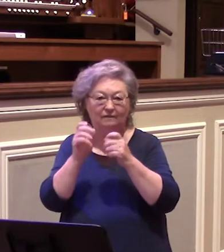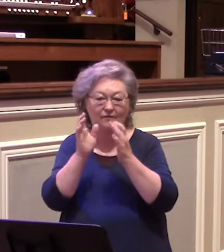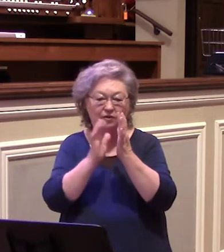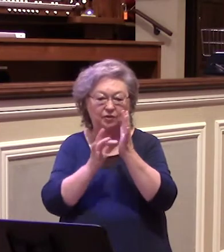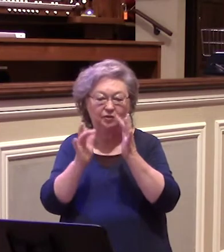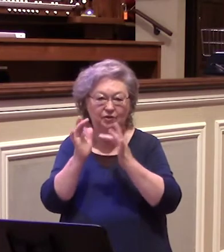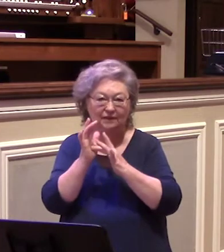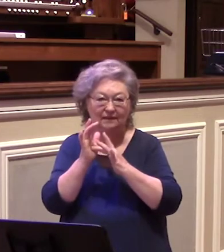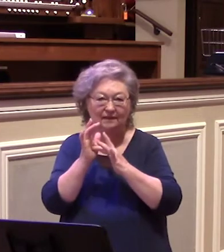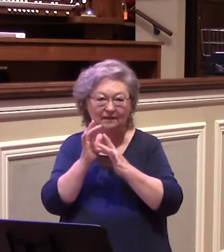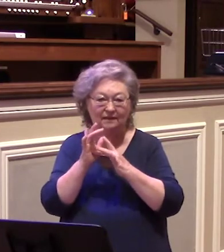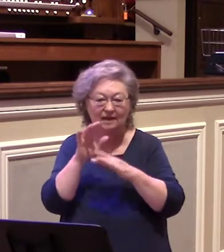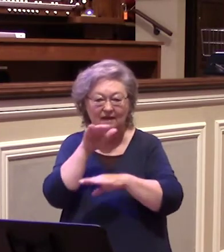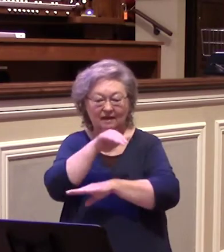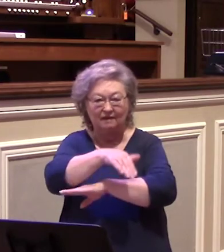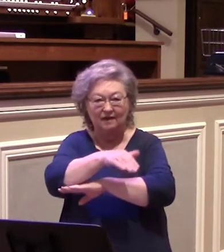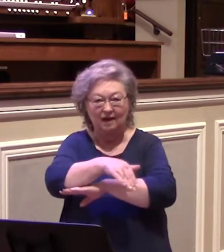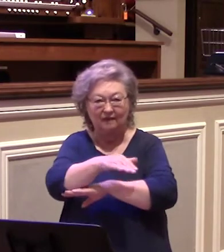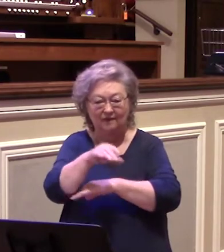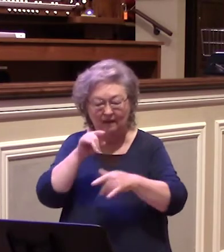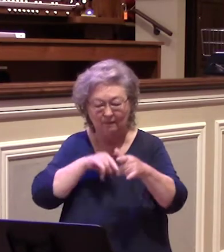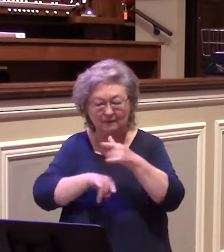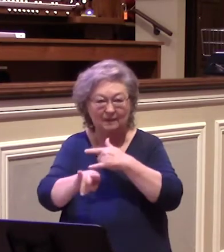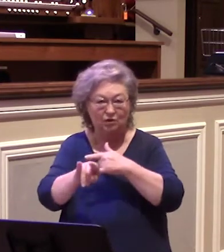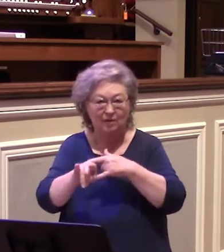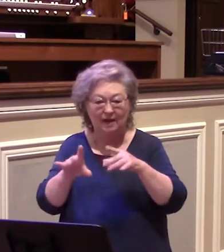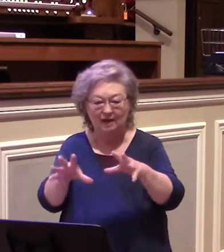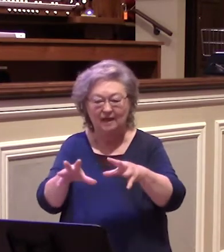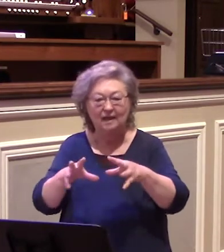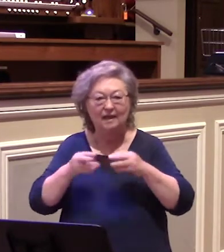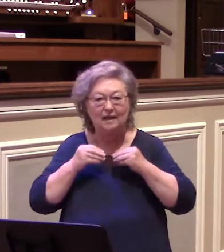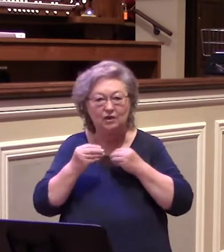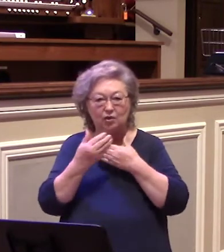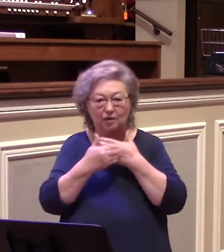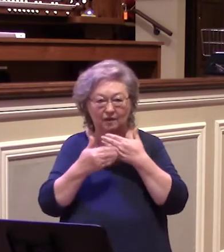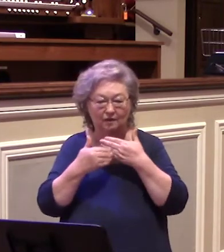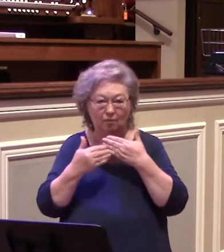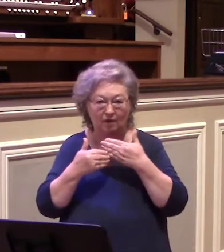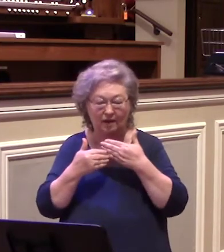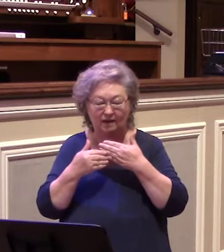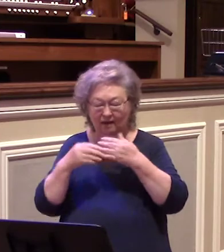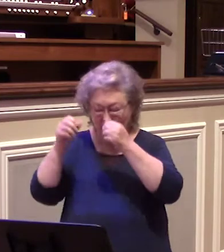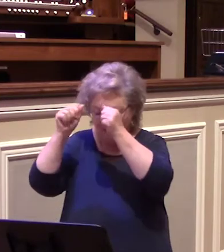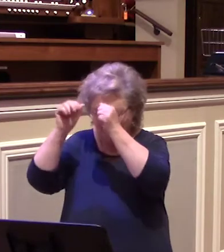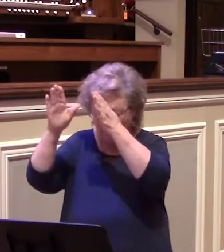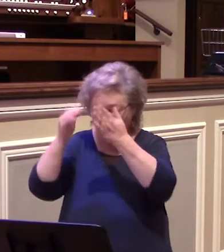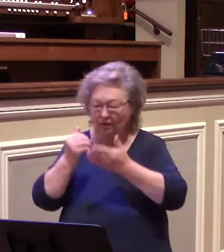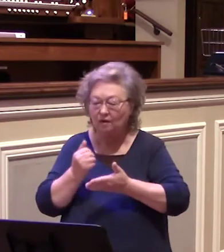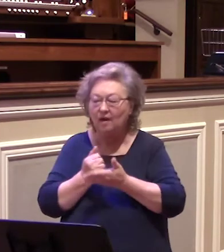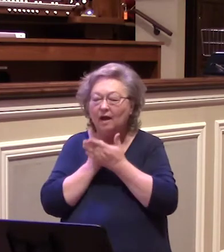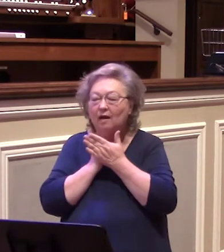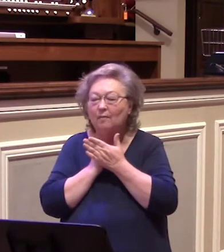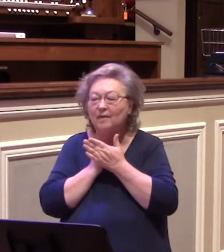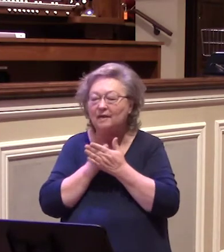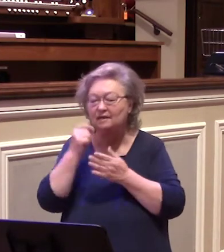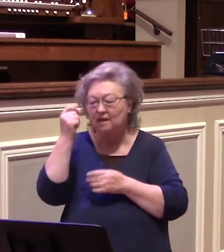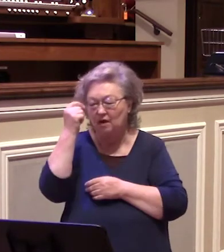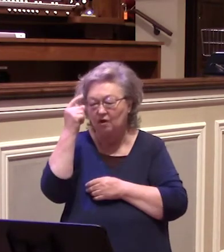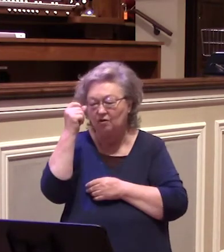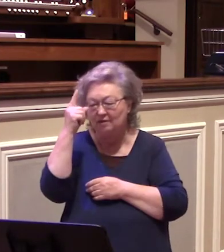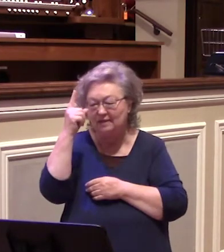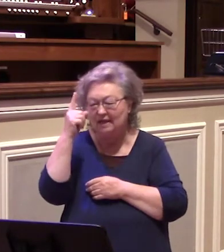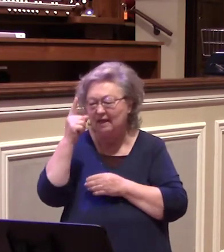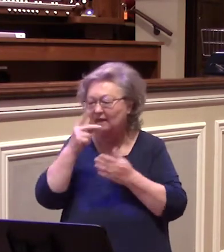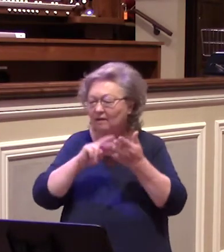bread." Would you join me in prayer real quickly? Father, help us to rightly understand the body of Christ.